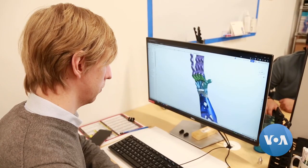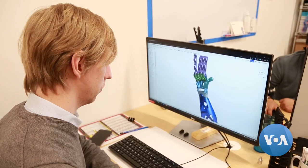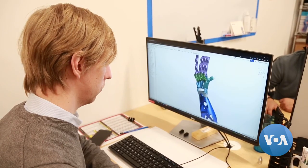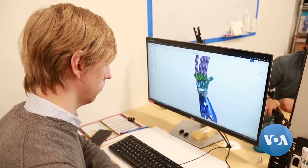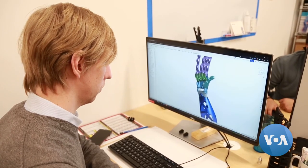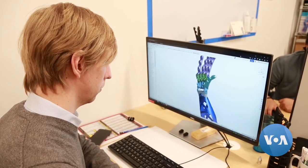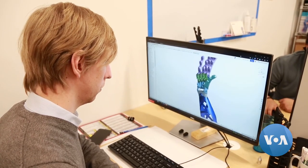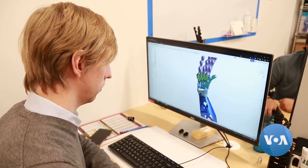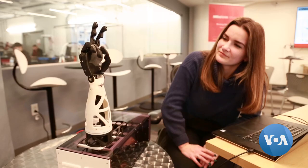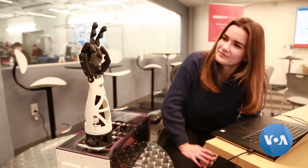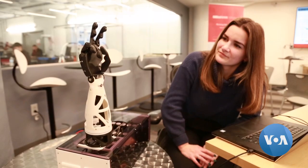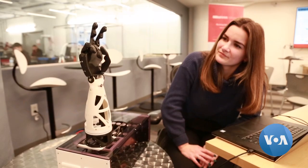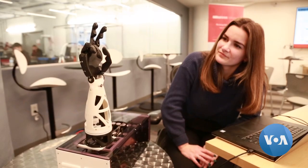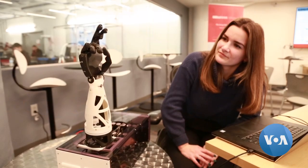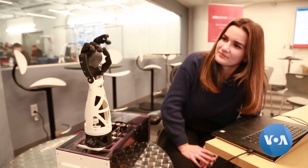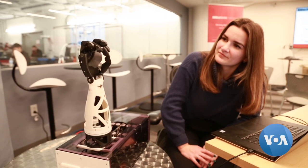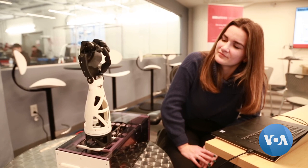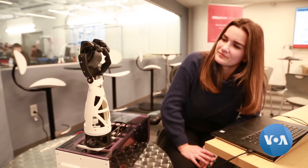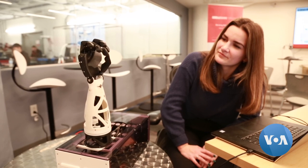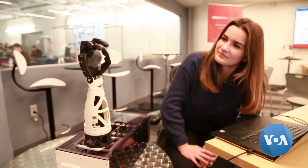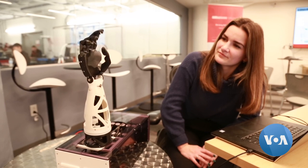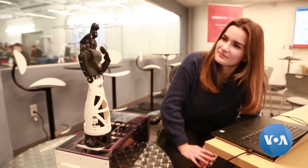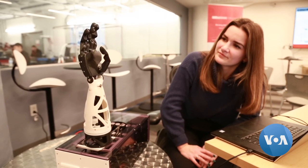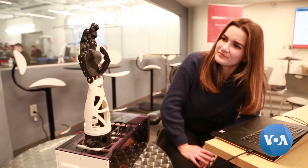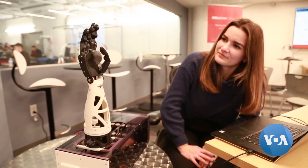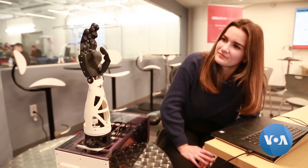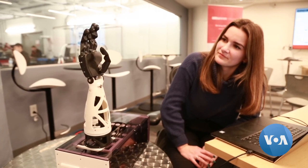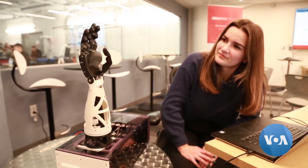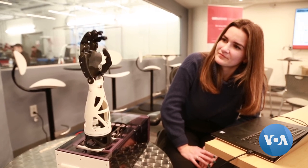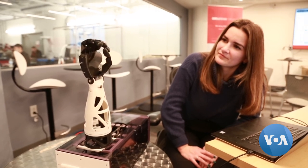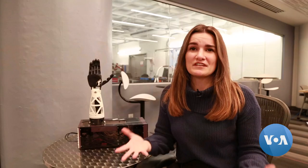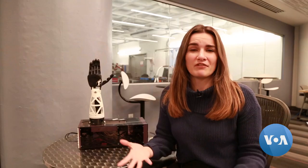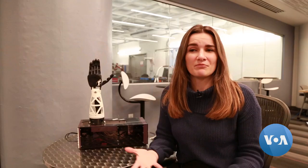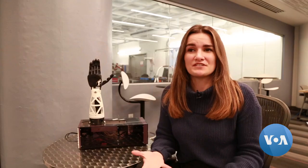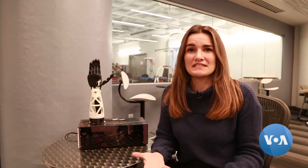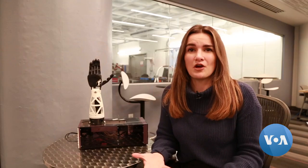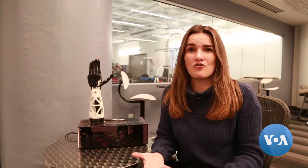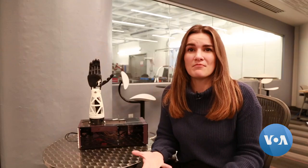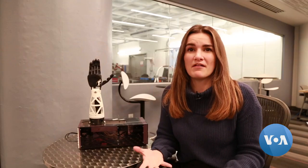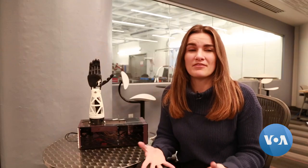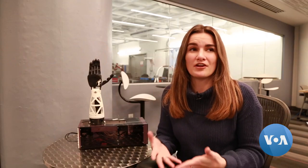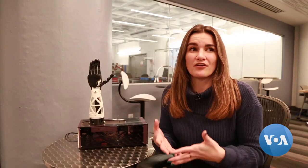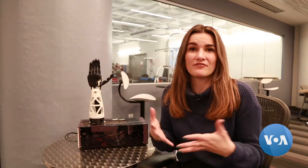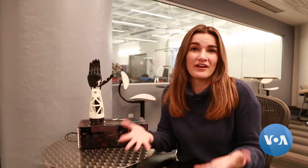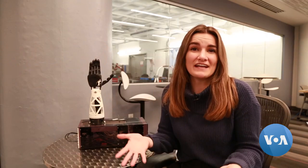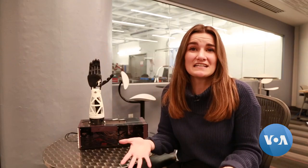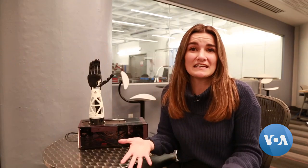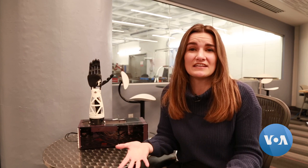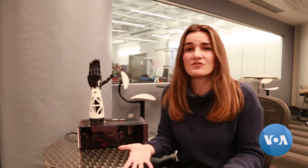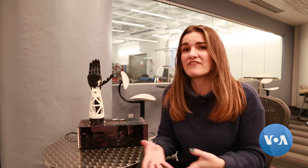but Johnson hopes the device will ultimately provide greater independence and connection. The deafblind persons at home, they're very isolated. They don't